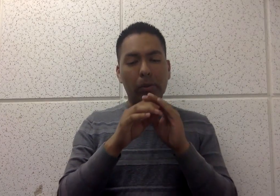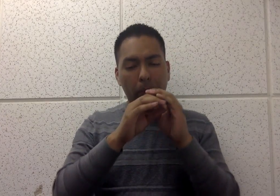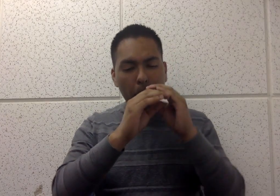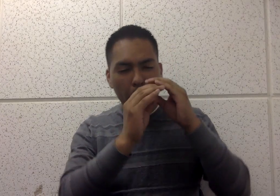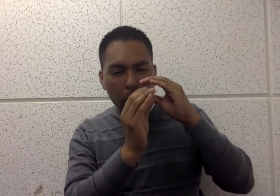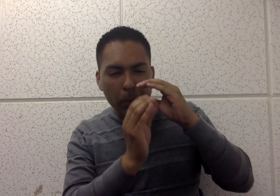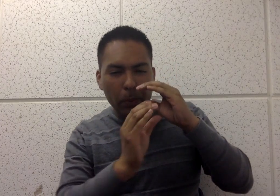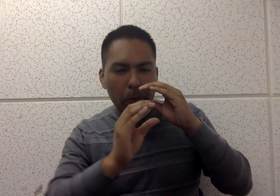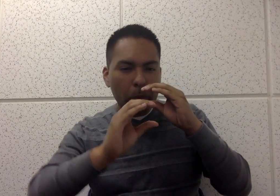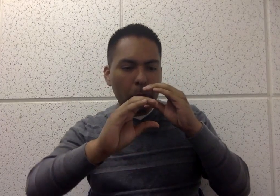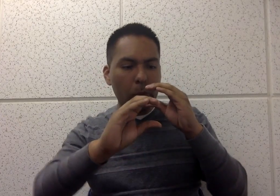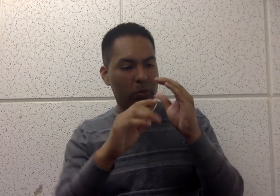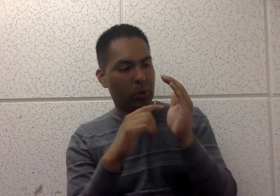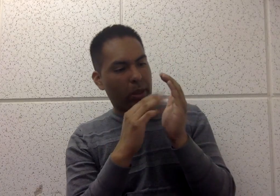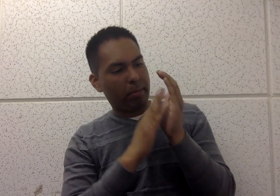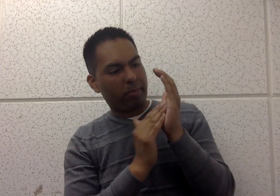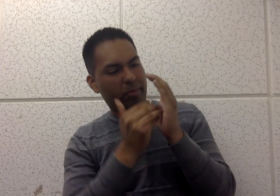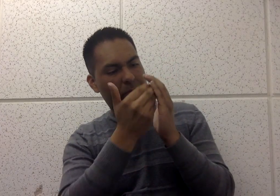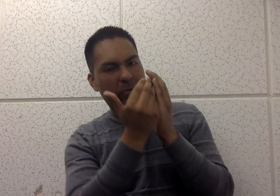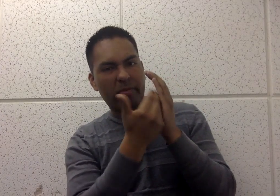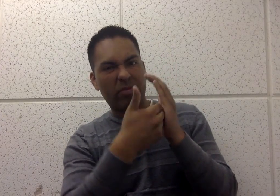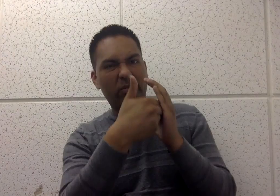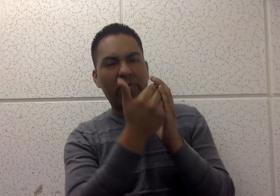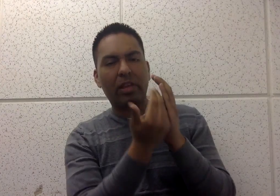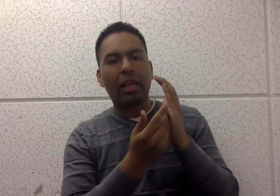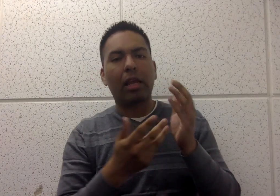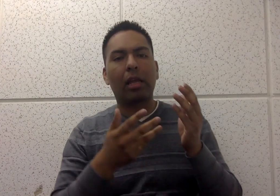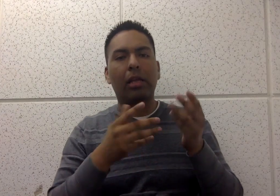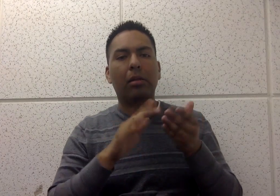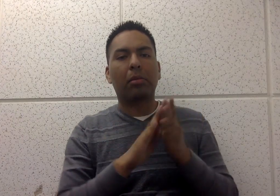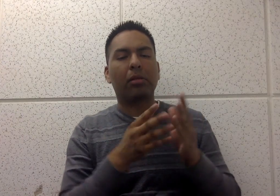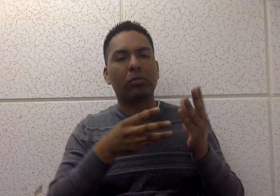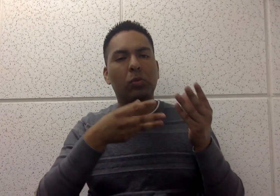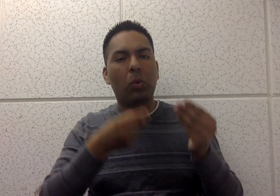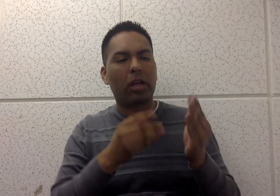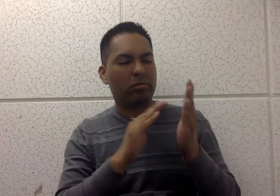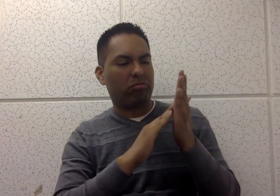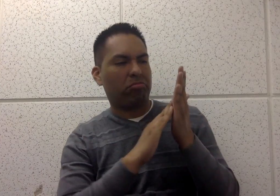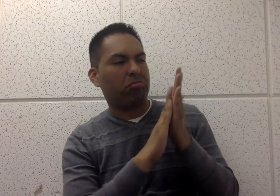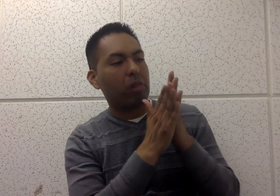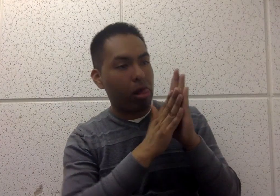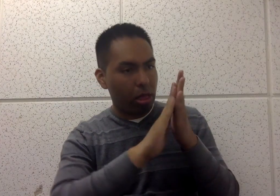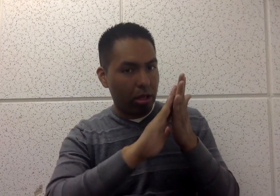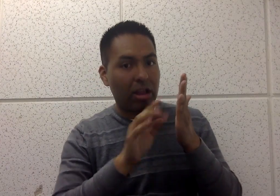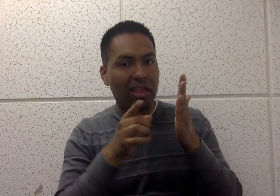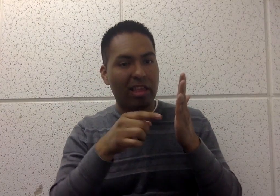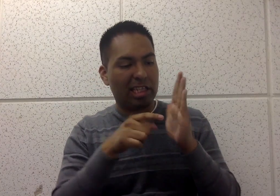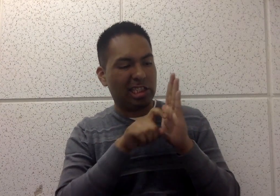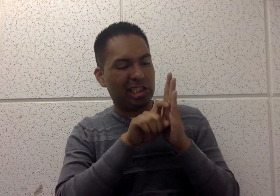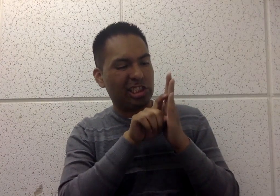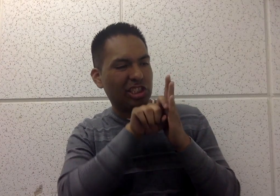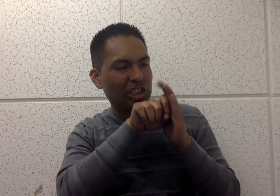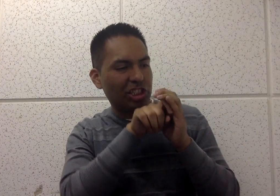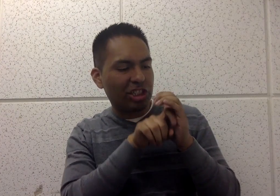with moist soil, and it dries to a kind of adobe-like surface in it. It also looks very similar to some of the cave dwellings of the